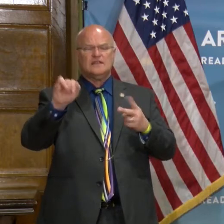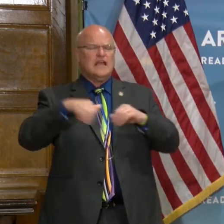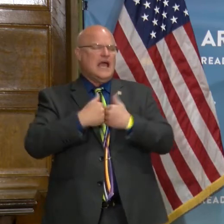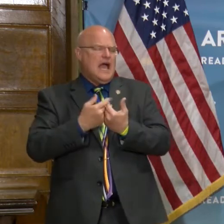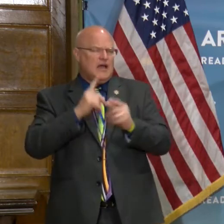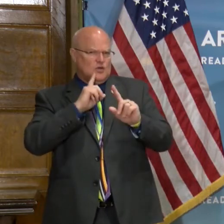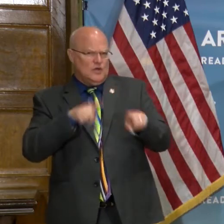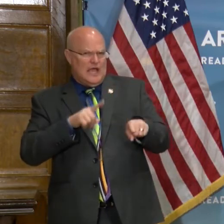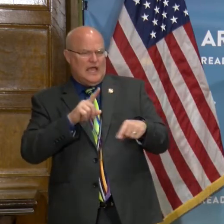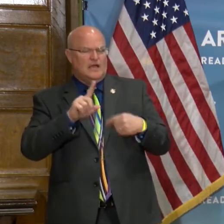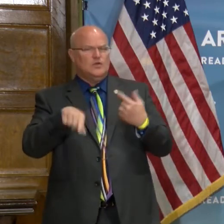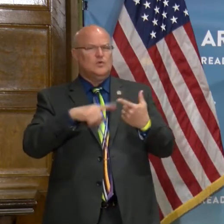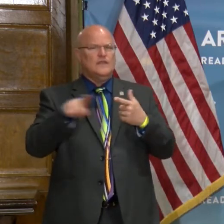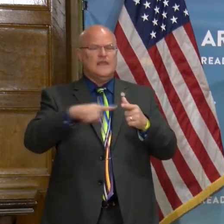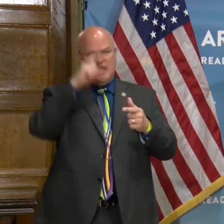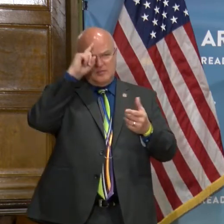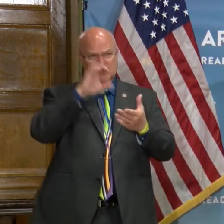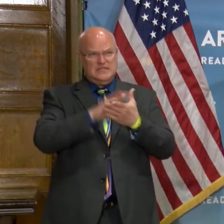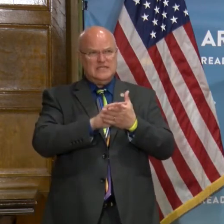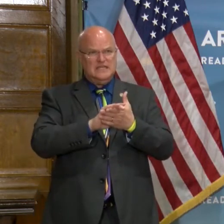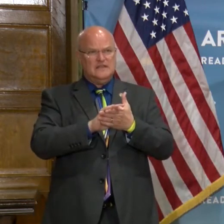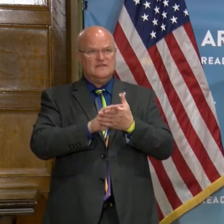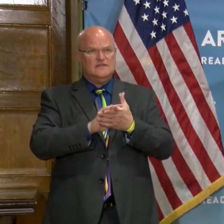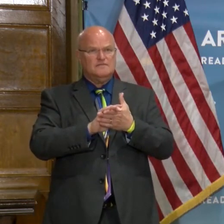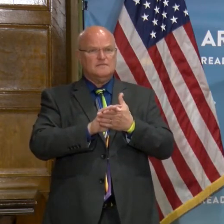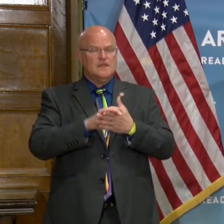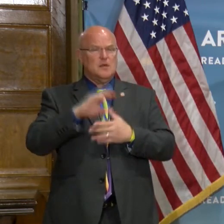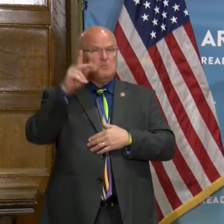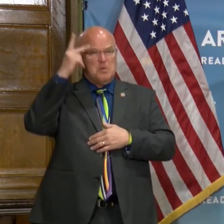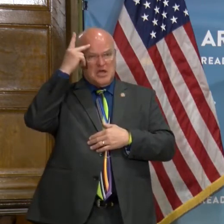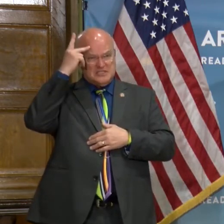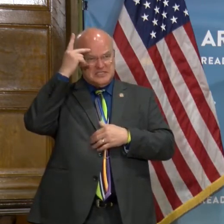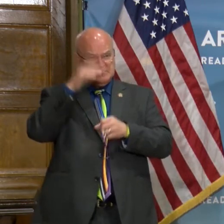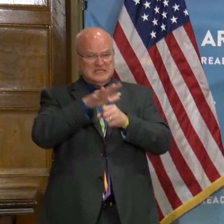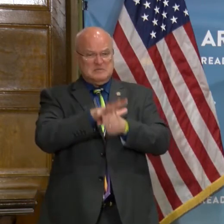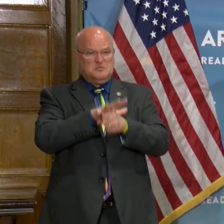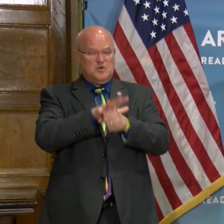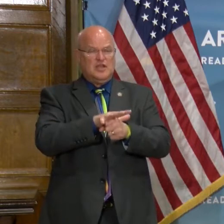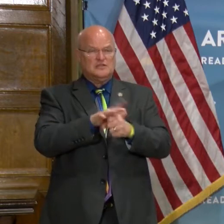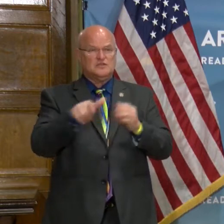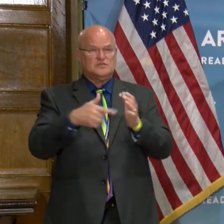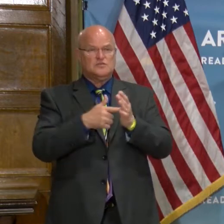when they say that they believe politics or pressure are behind the decisions that you're making?